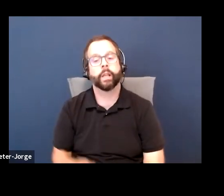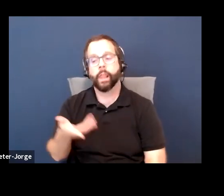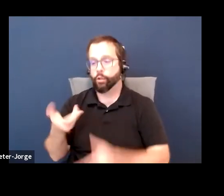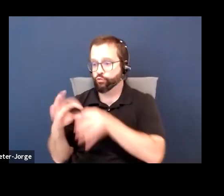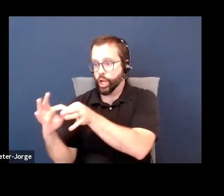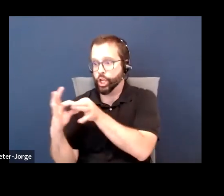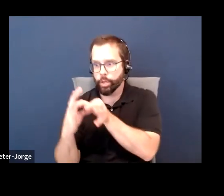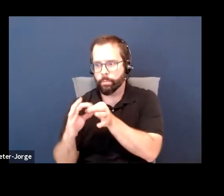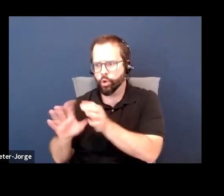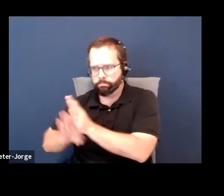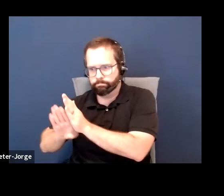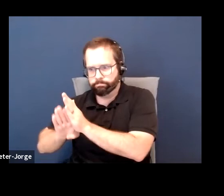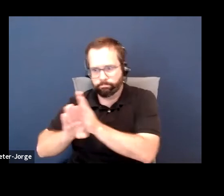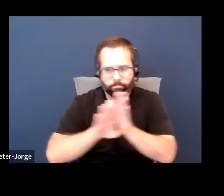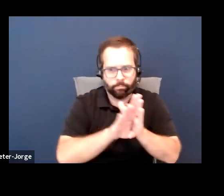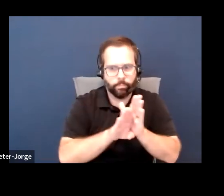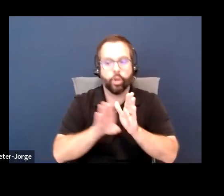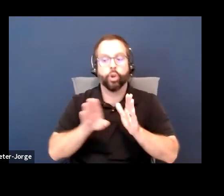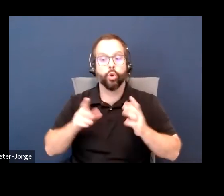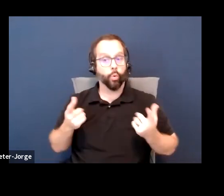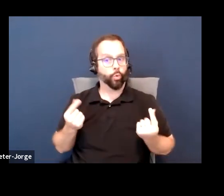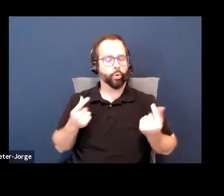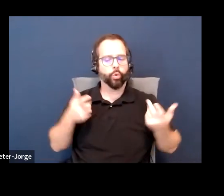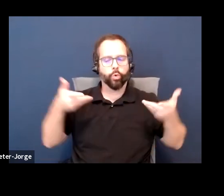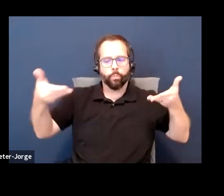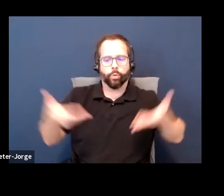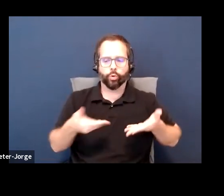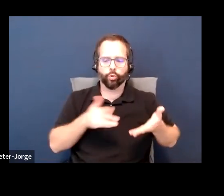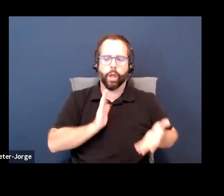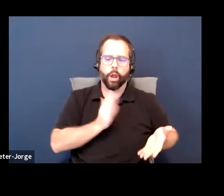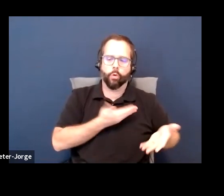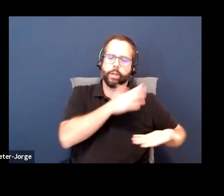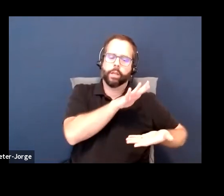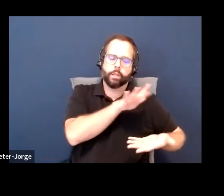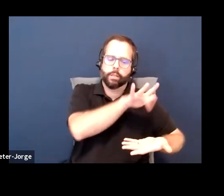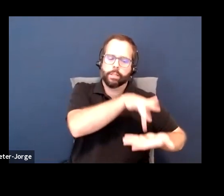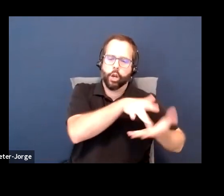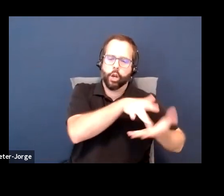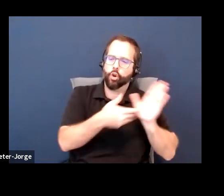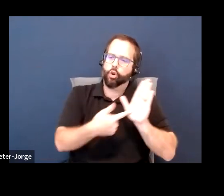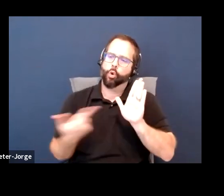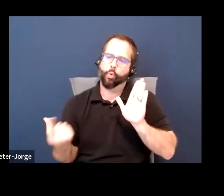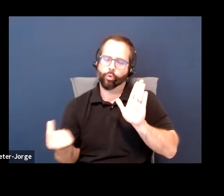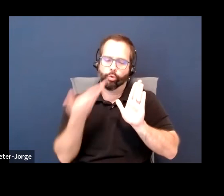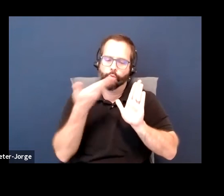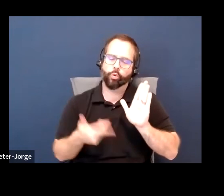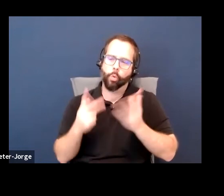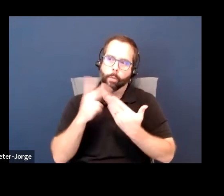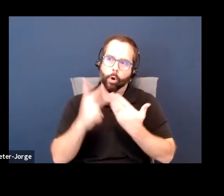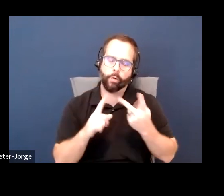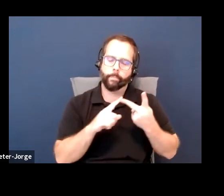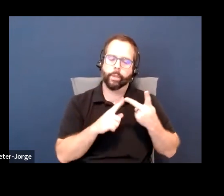center's expertise, introduce your center and its programs, do an in-service training for your